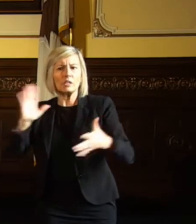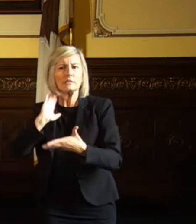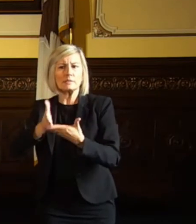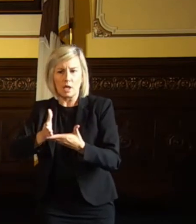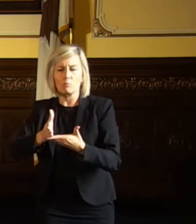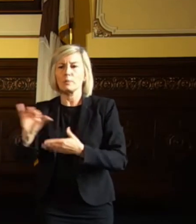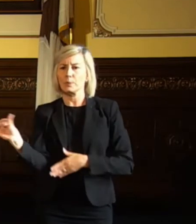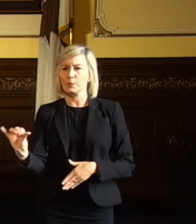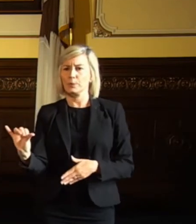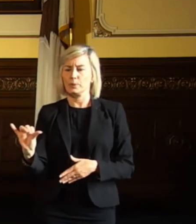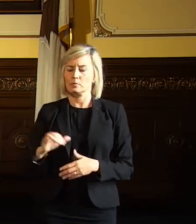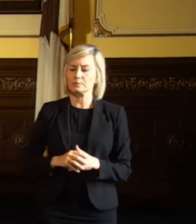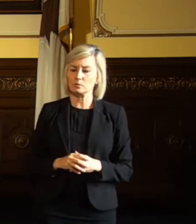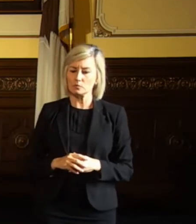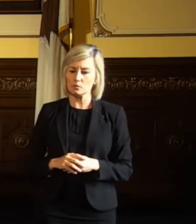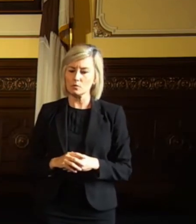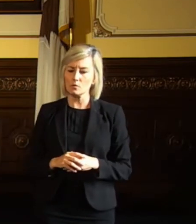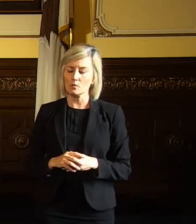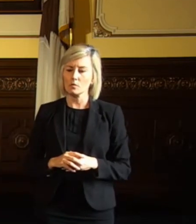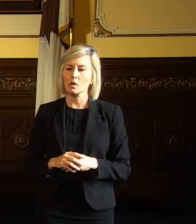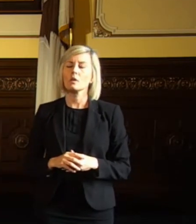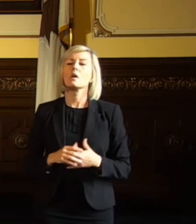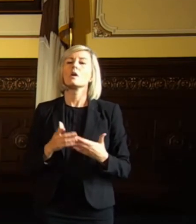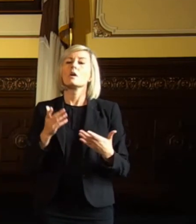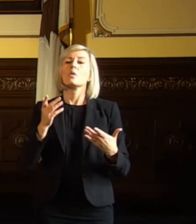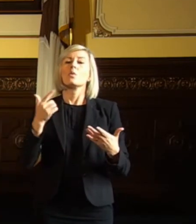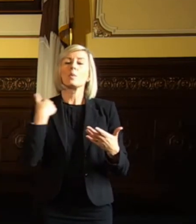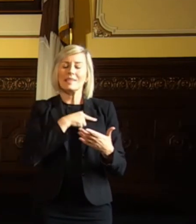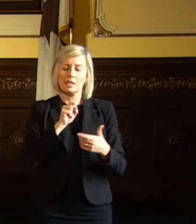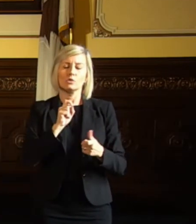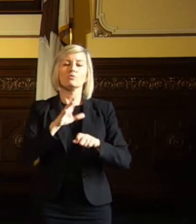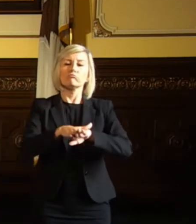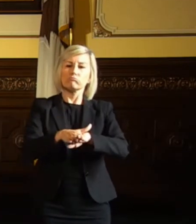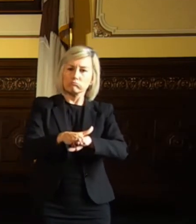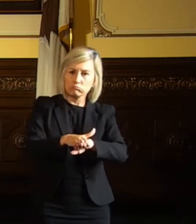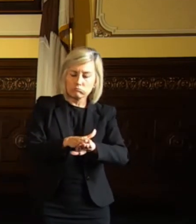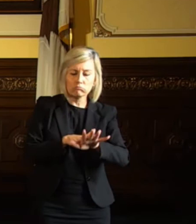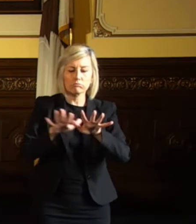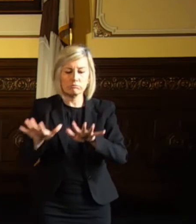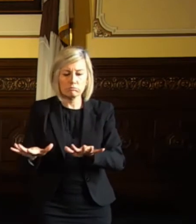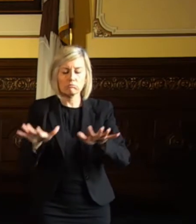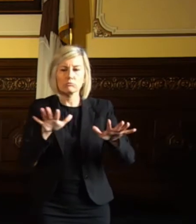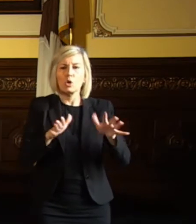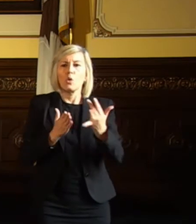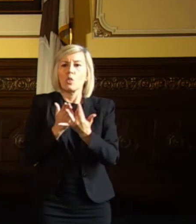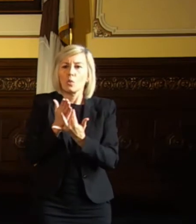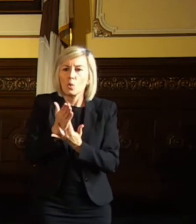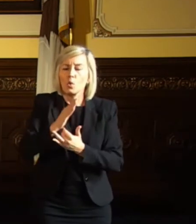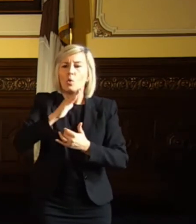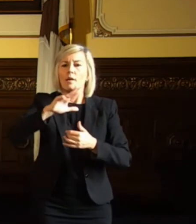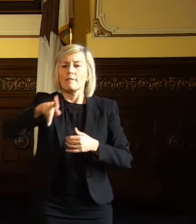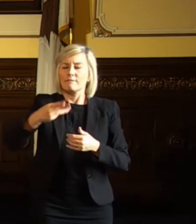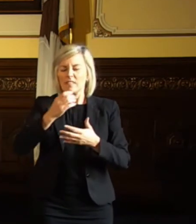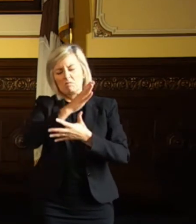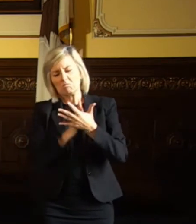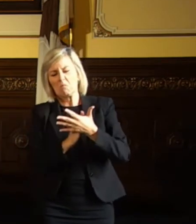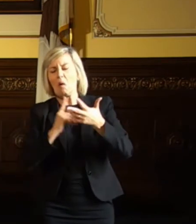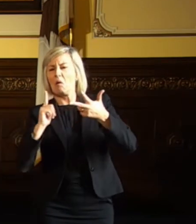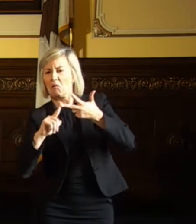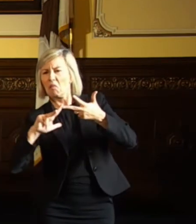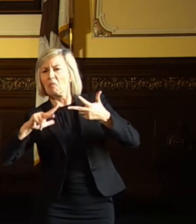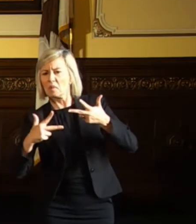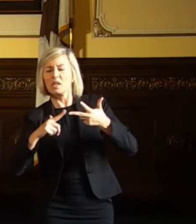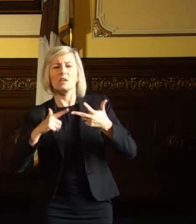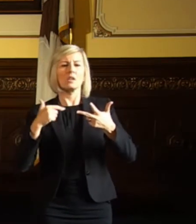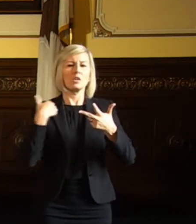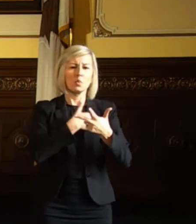well. Let's take it slowly. As we go into phase 3, as we continue to learn about the virus, we